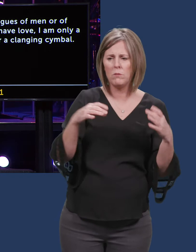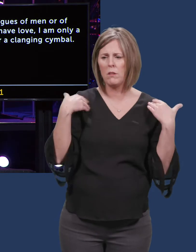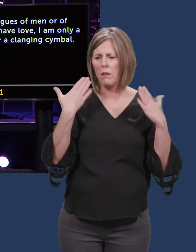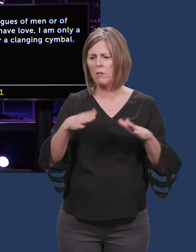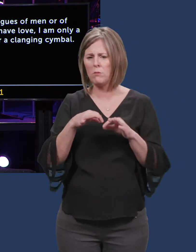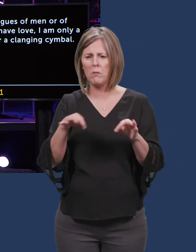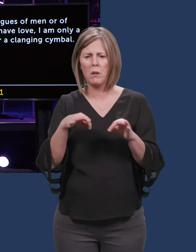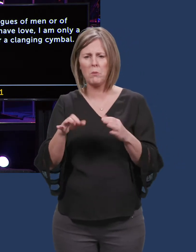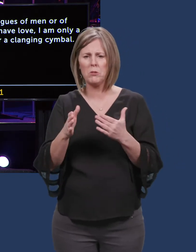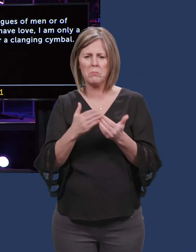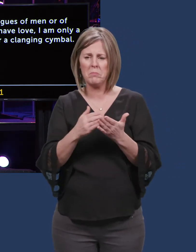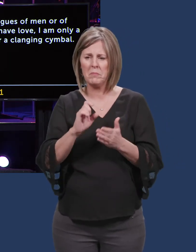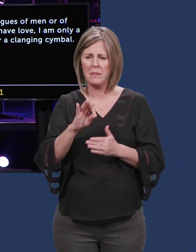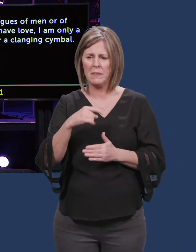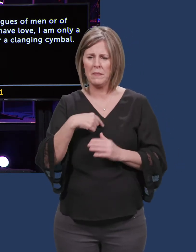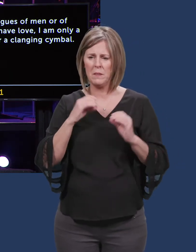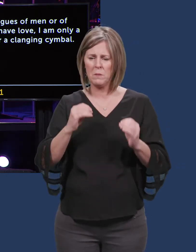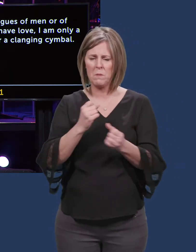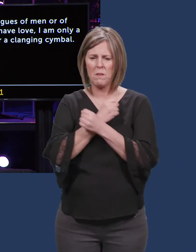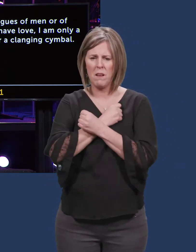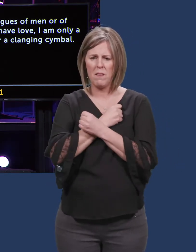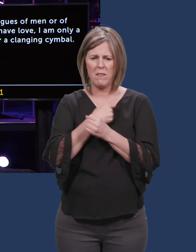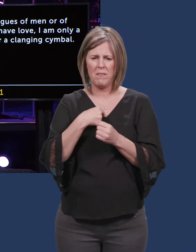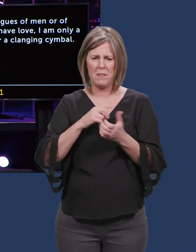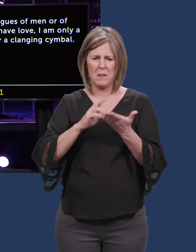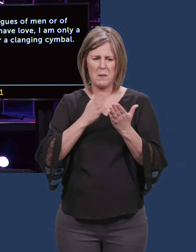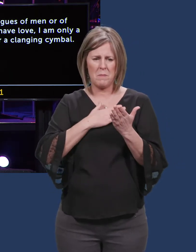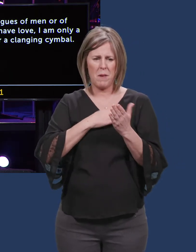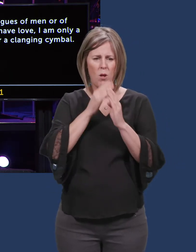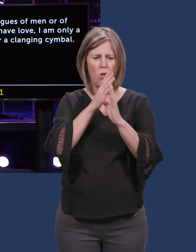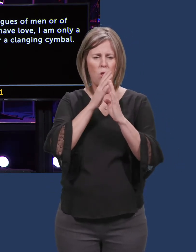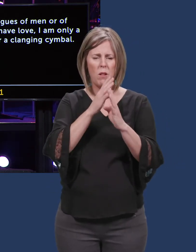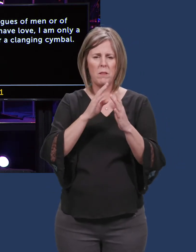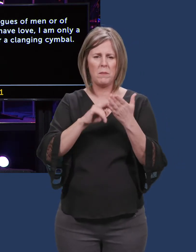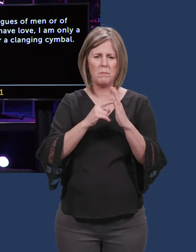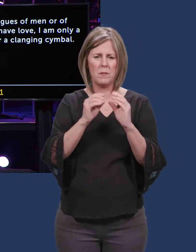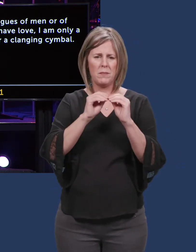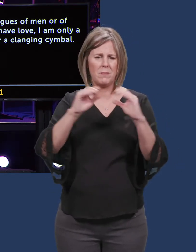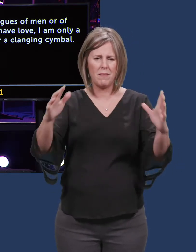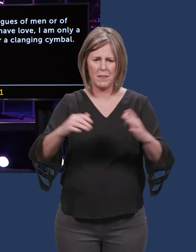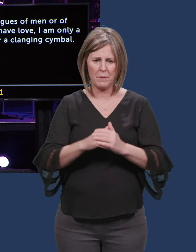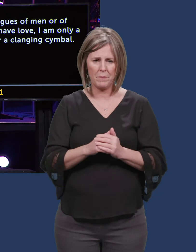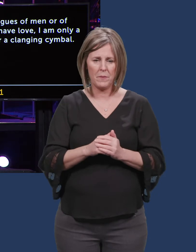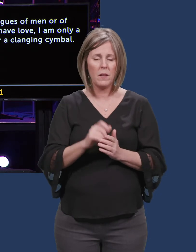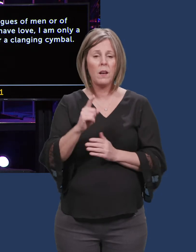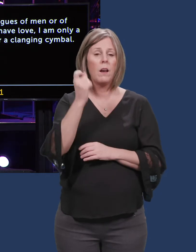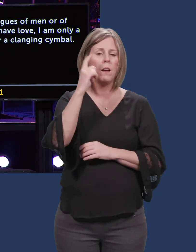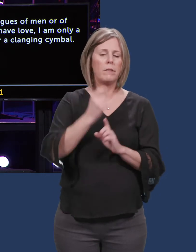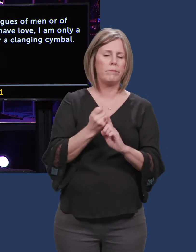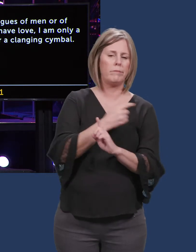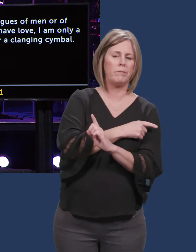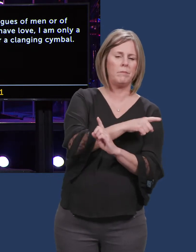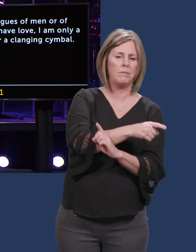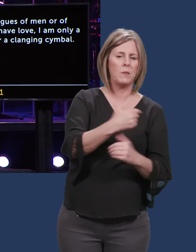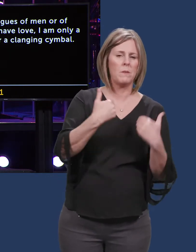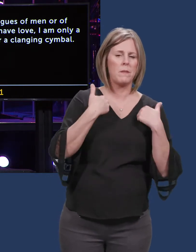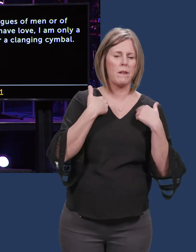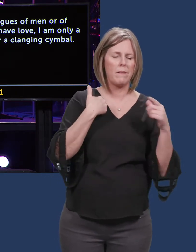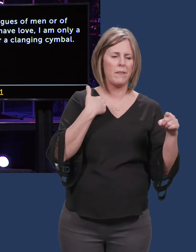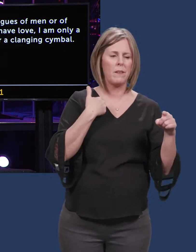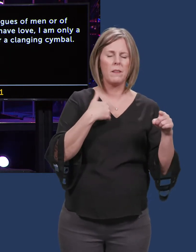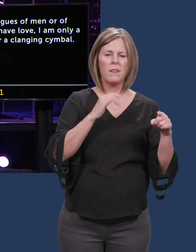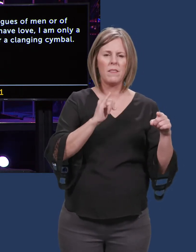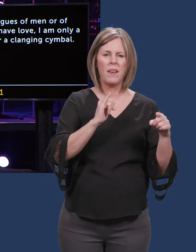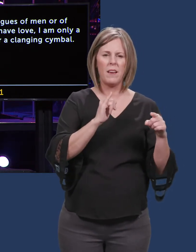cymbal. Outside of Corinth, there was also another temple to a goddess named Cybele. And when